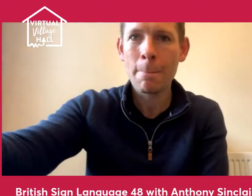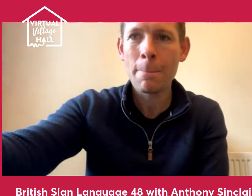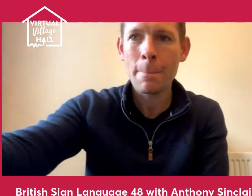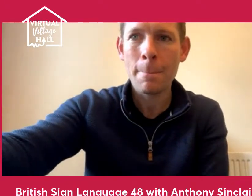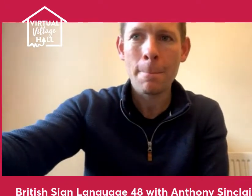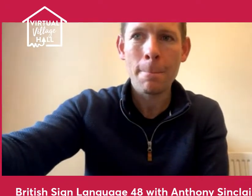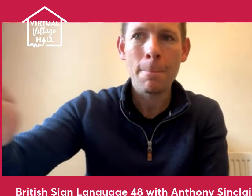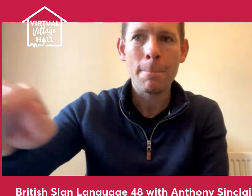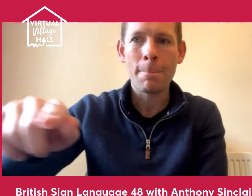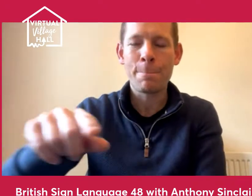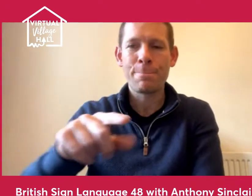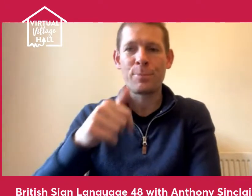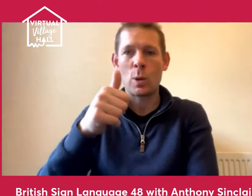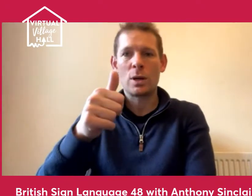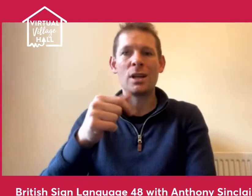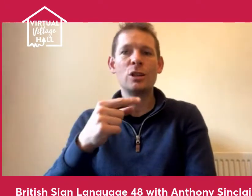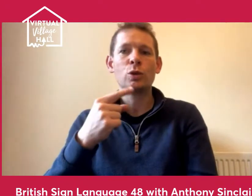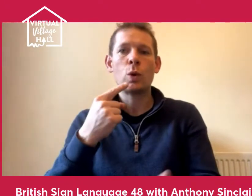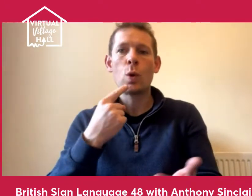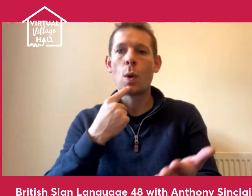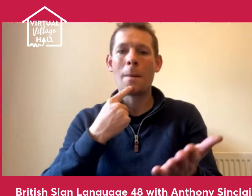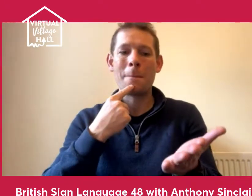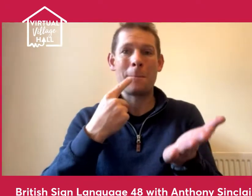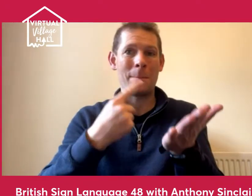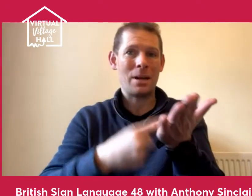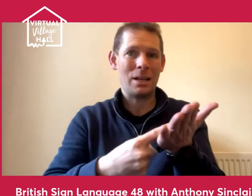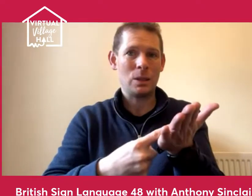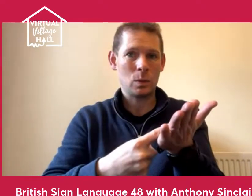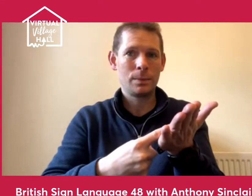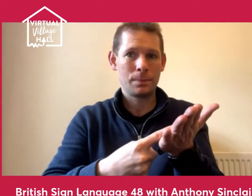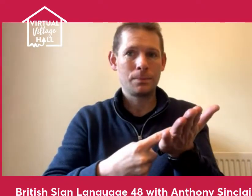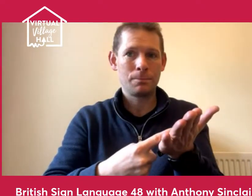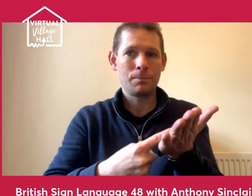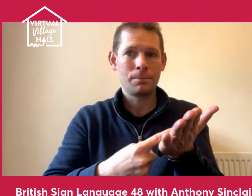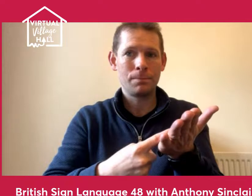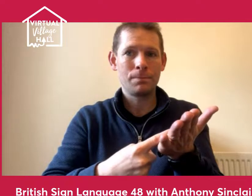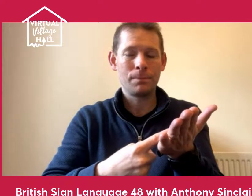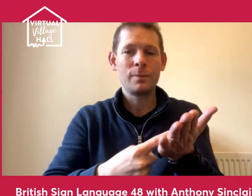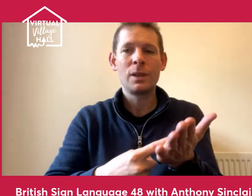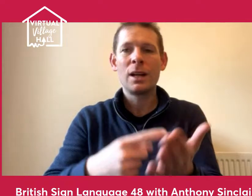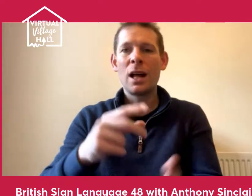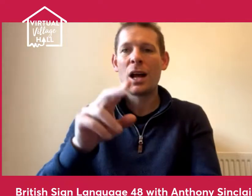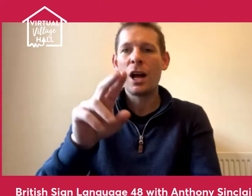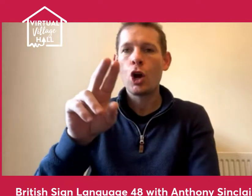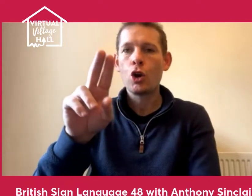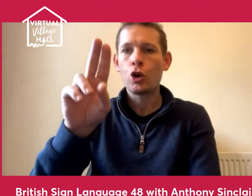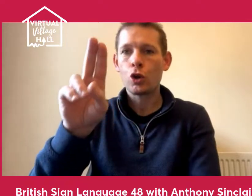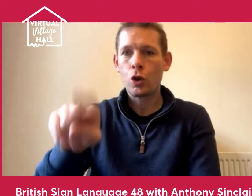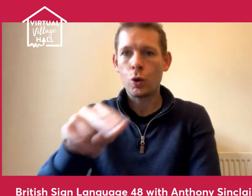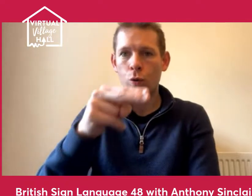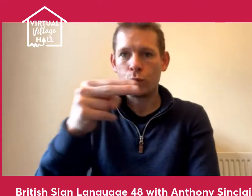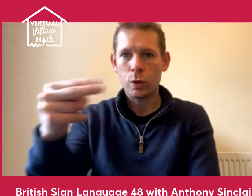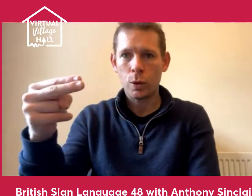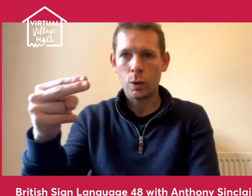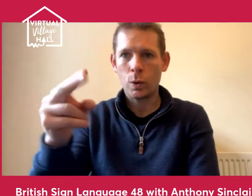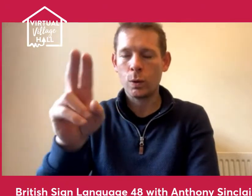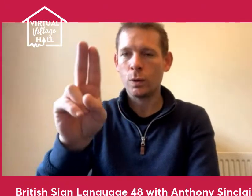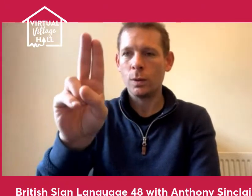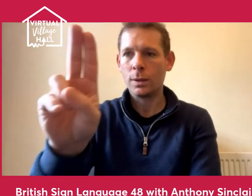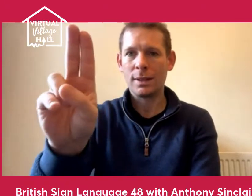so Lucy's asking for euro. So if you sign £1 like this, euro is